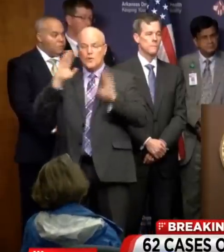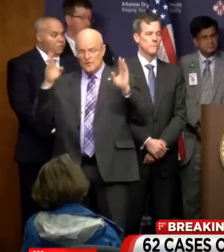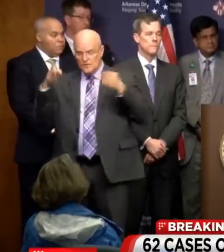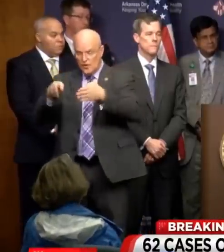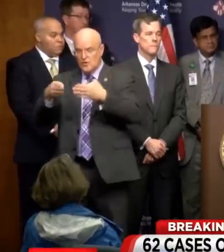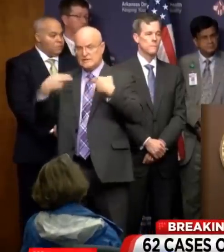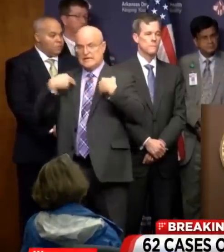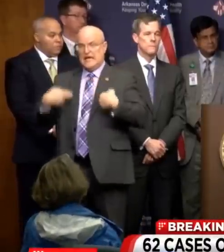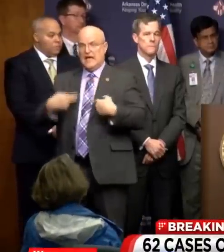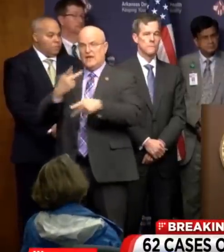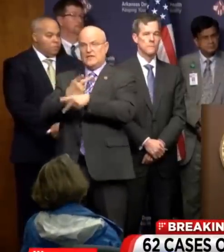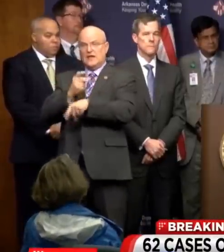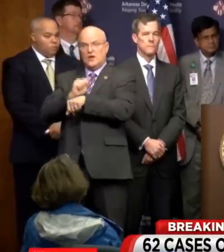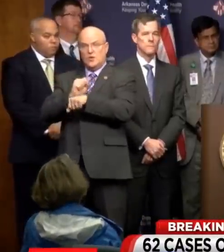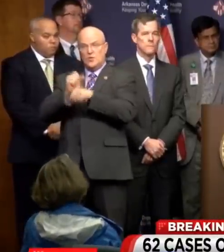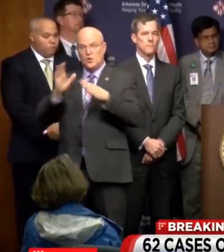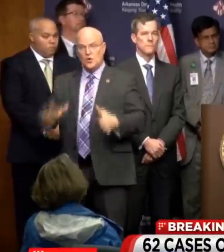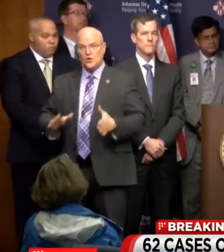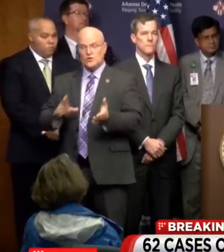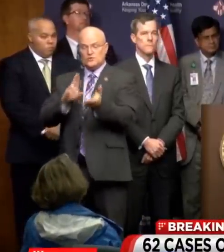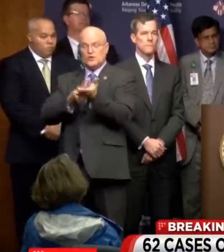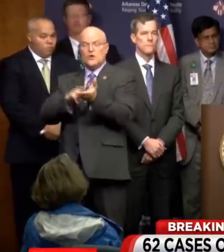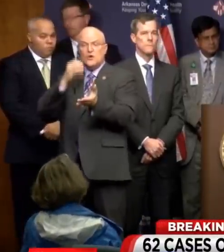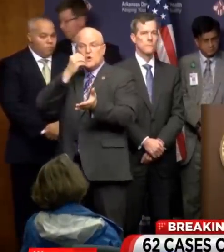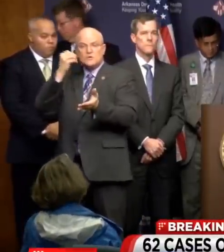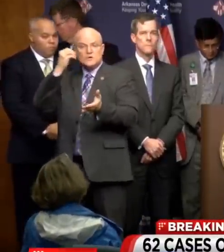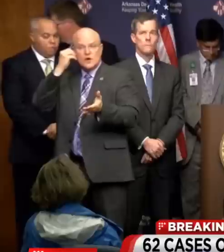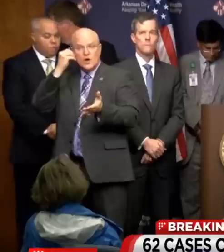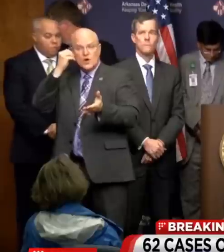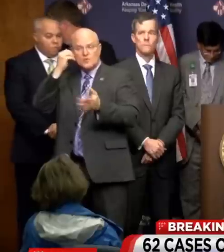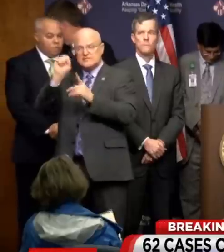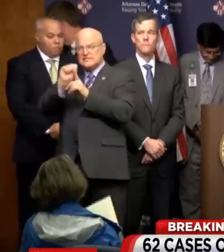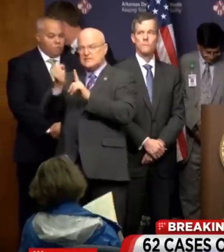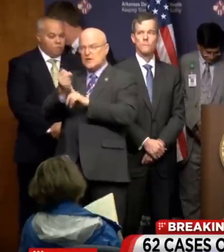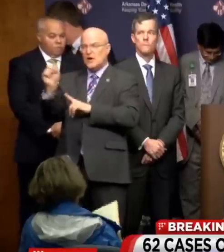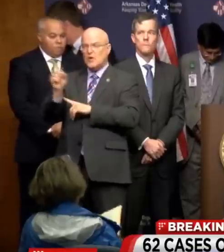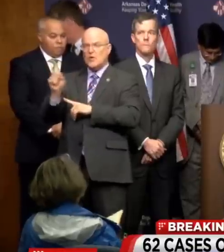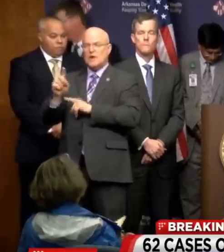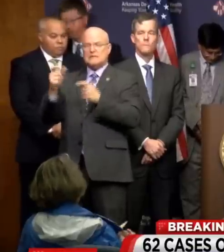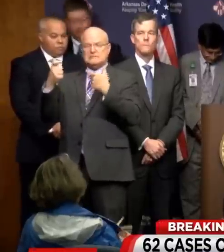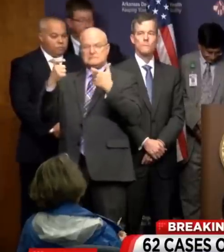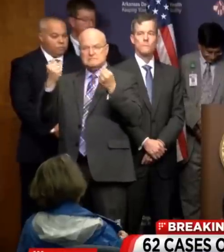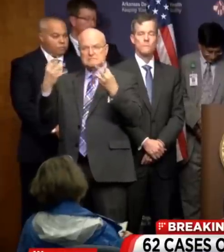on healthcare workers, nursing homes, situations in which there